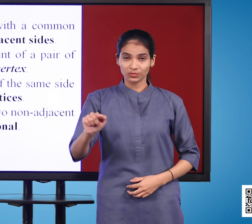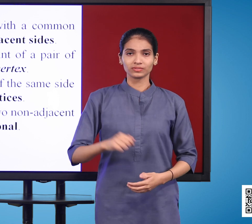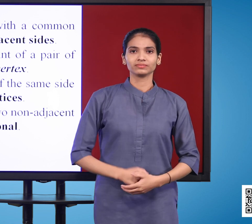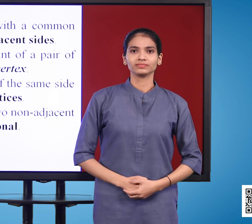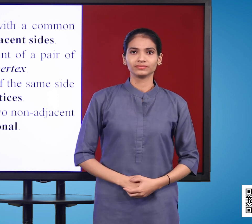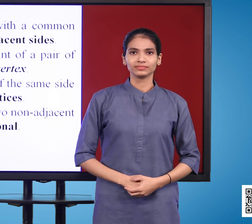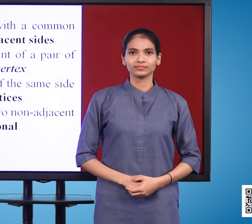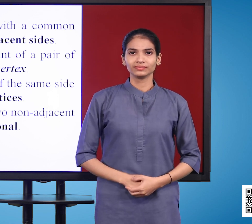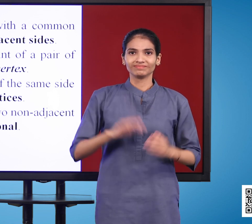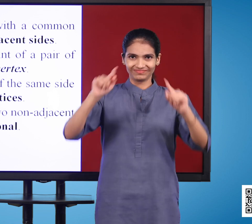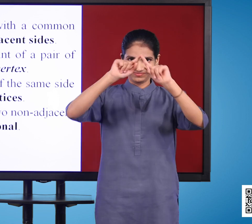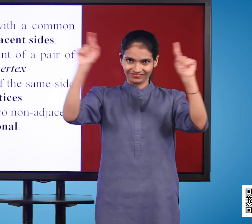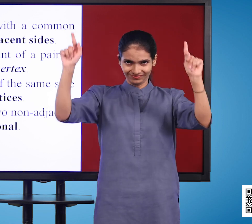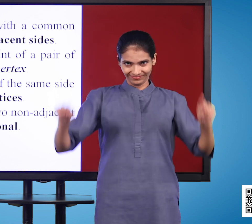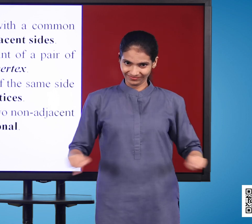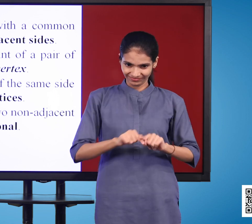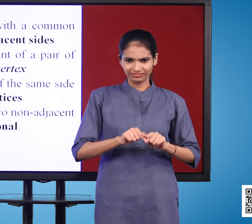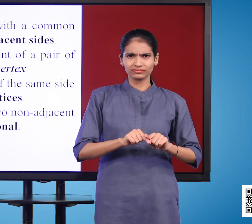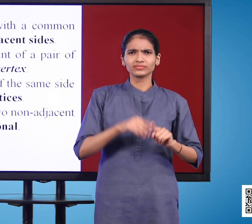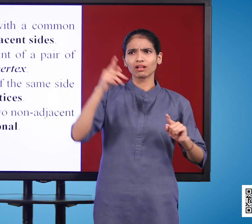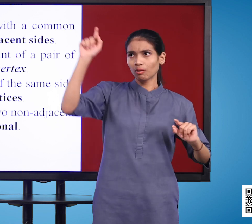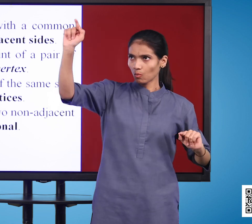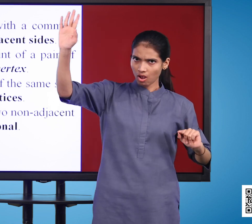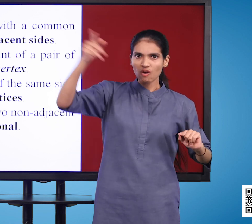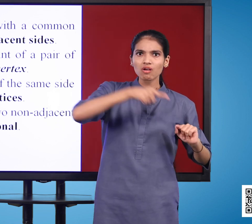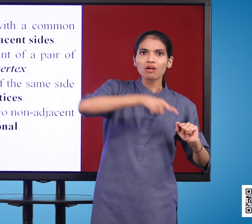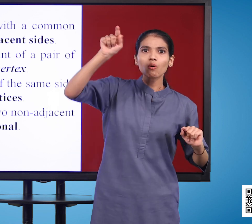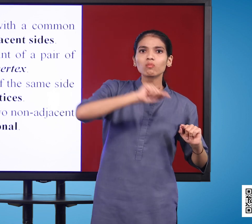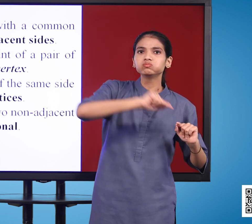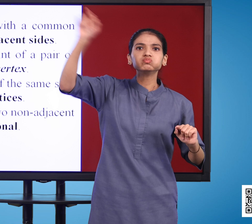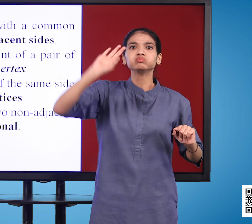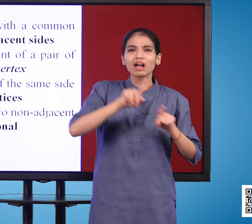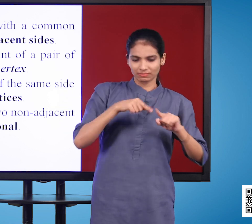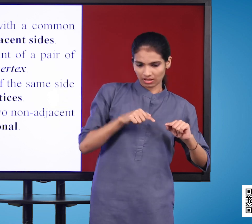5. The join of any 2 non-adjacent vertices is a diagonal.